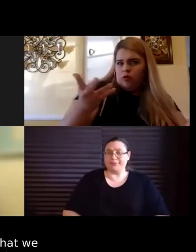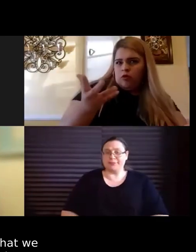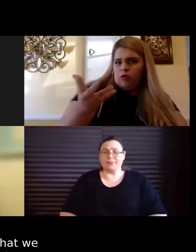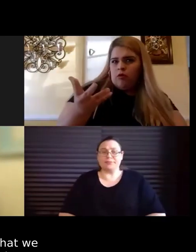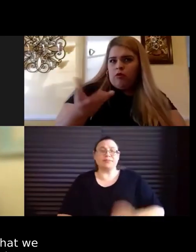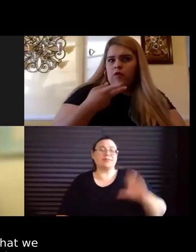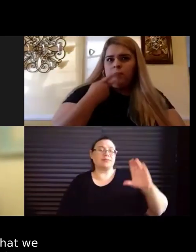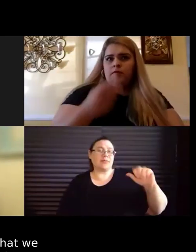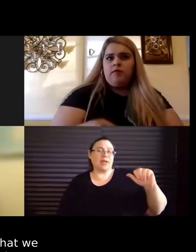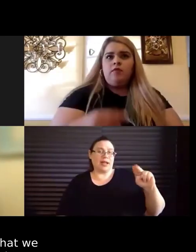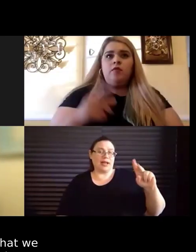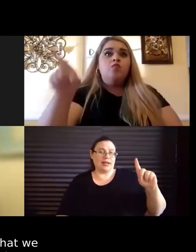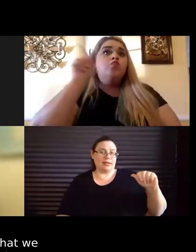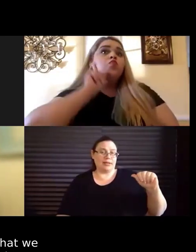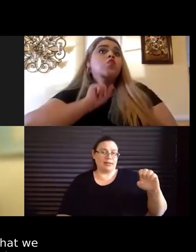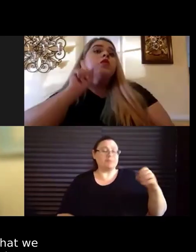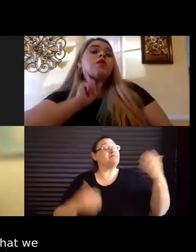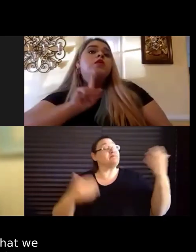so